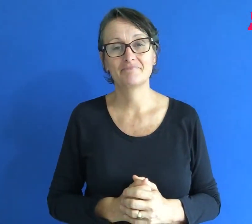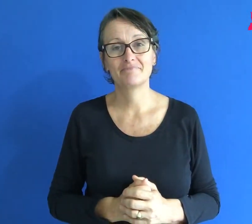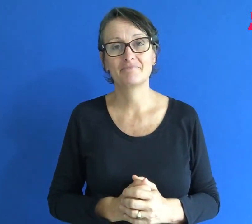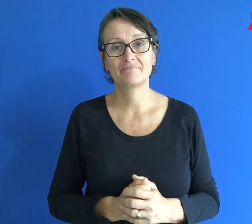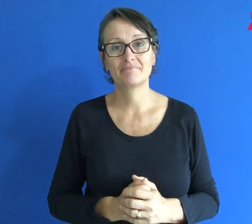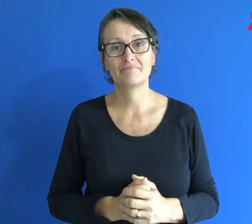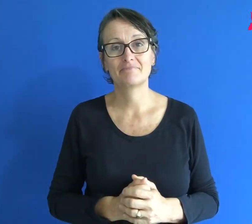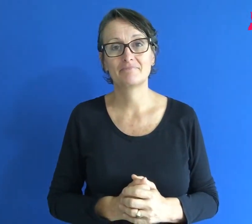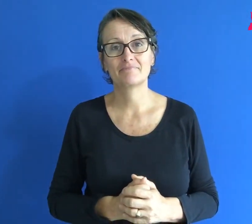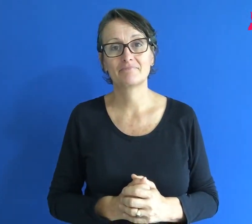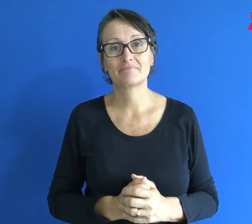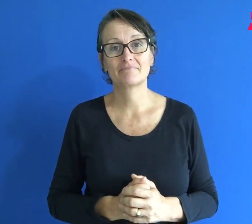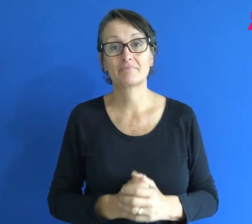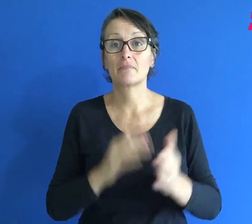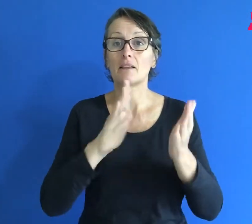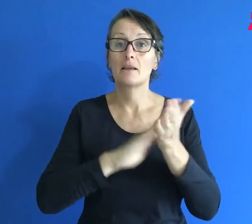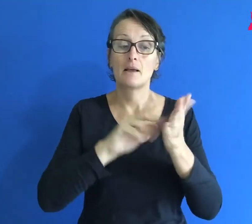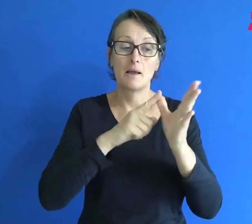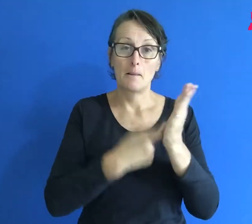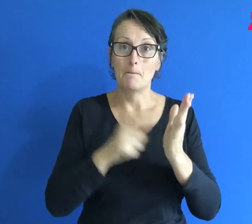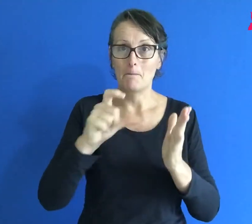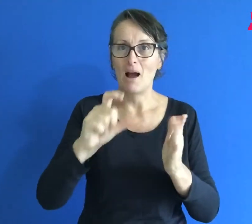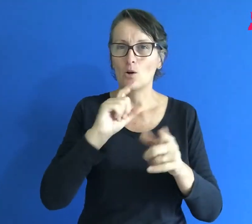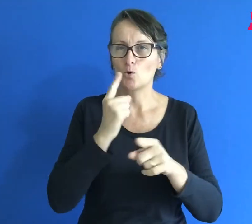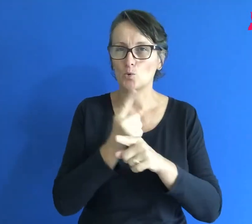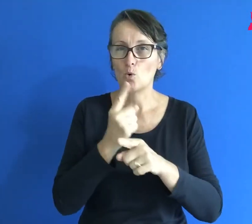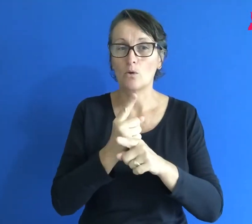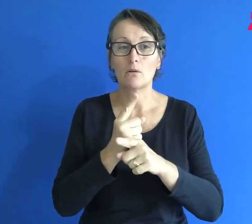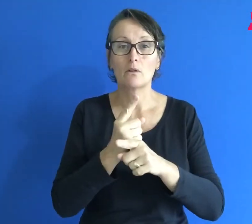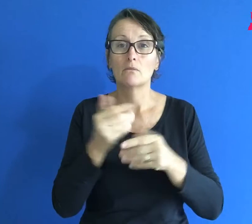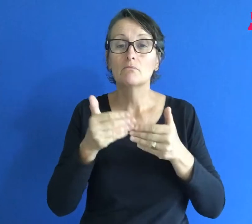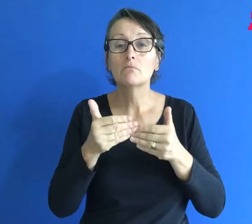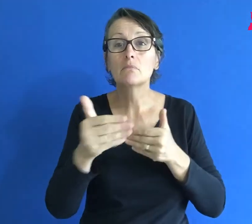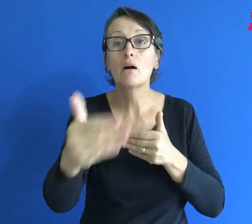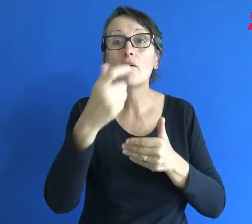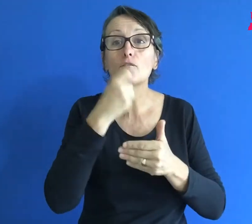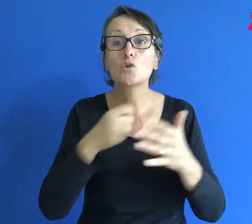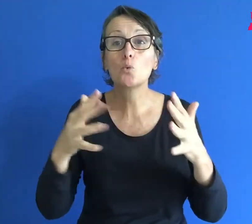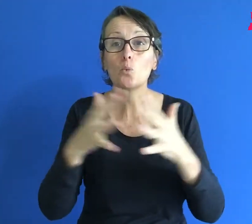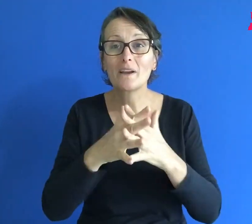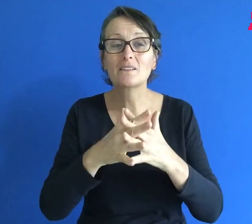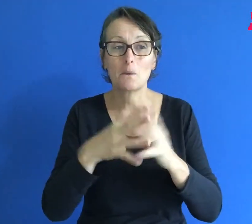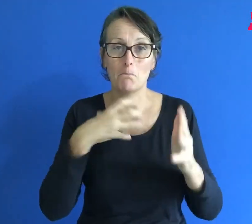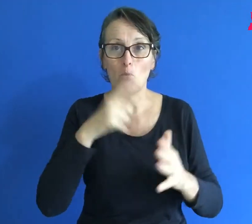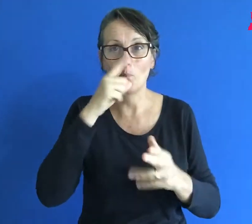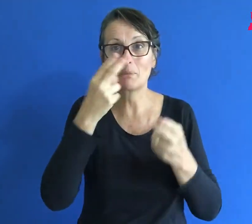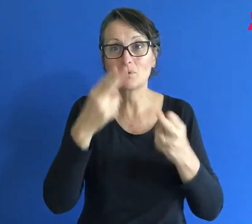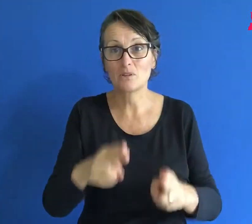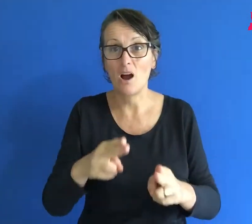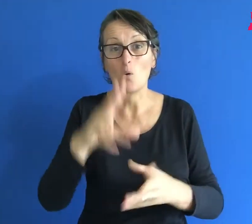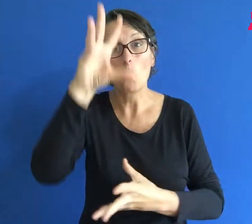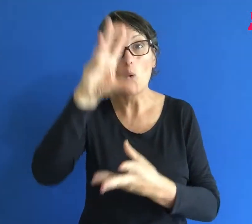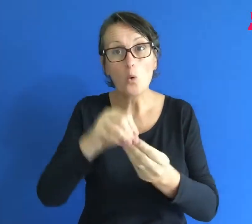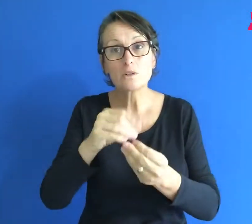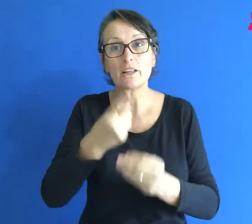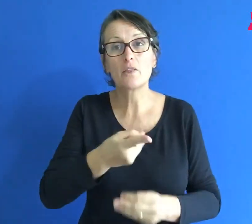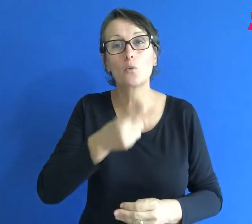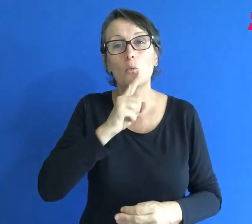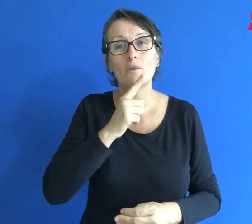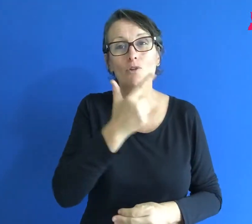Over the next few weeks, the death toll from the fires rose. The final number was 173 people, many of whom had come